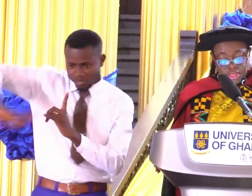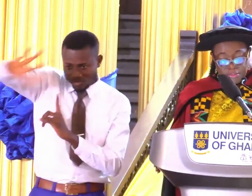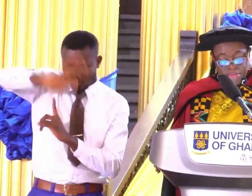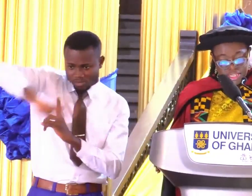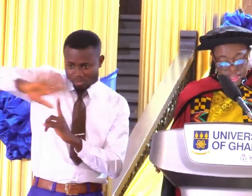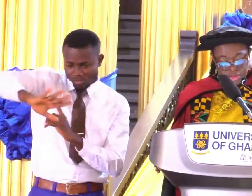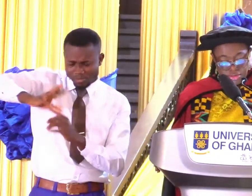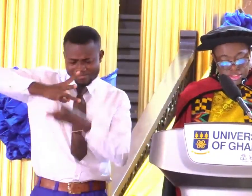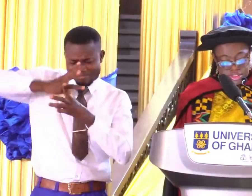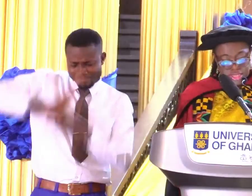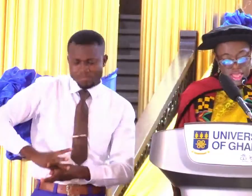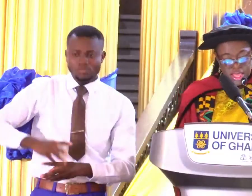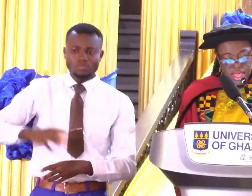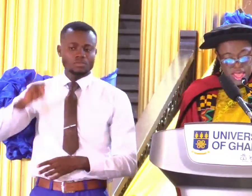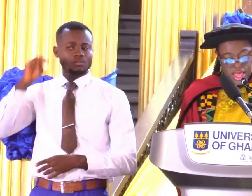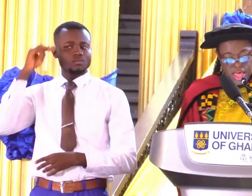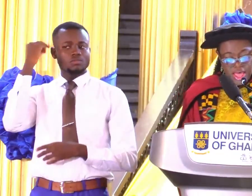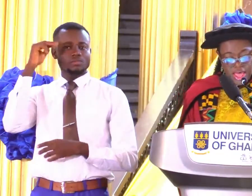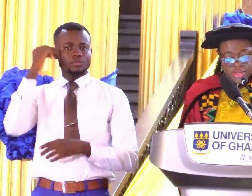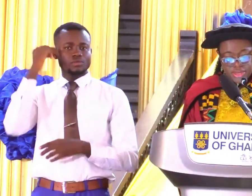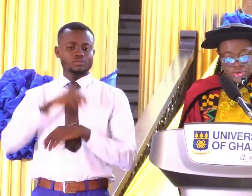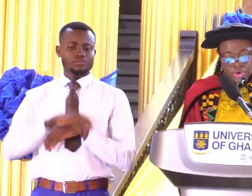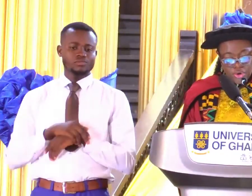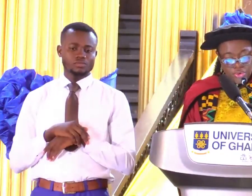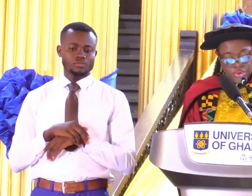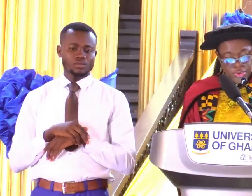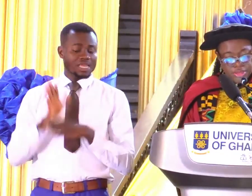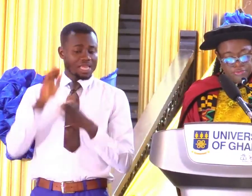heavy metals, and